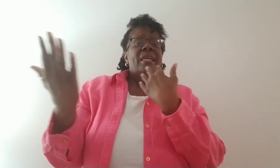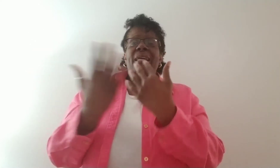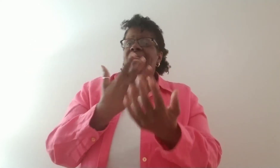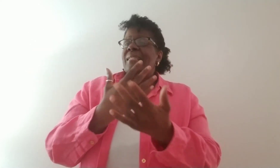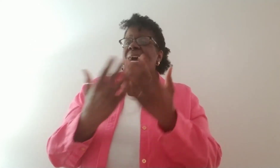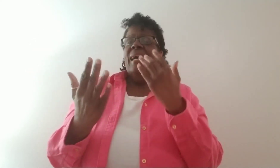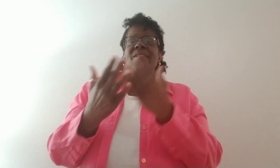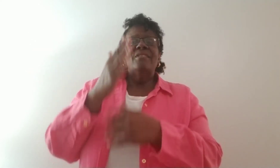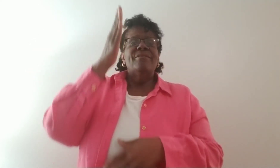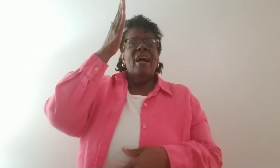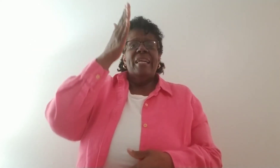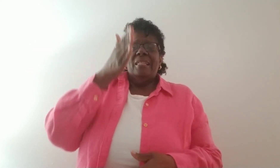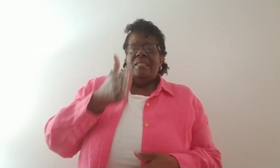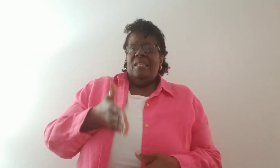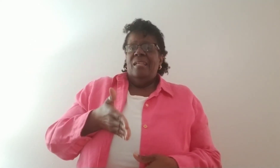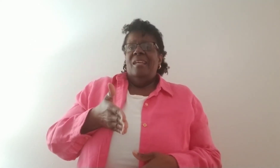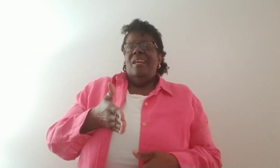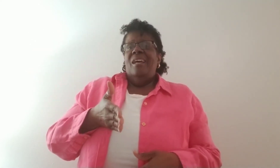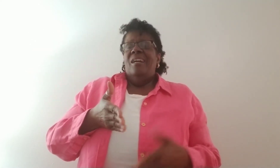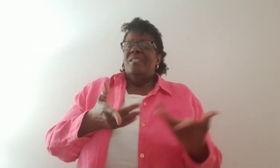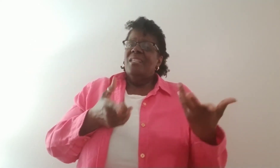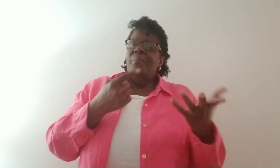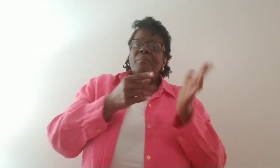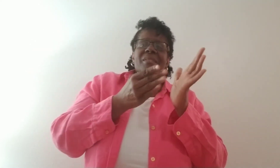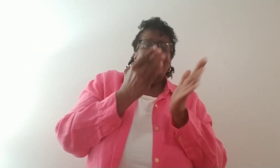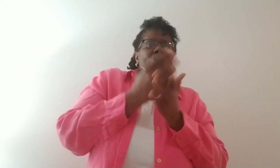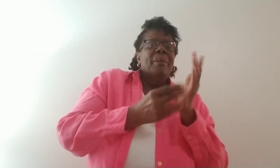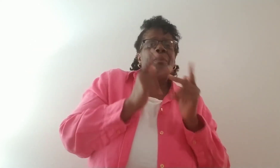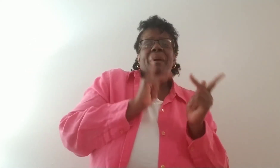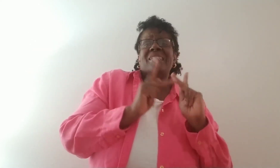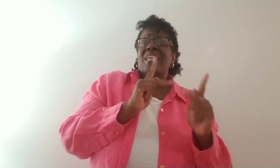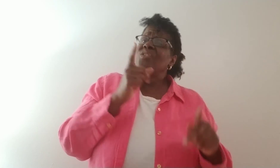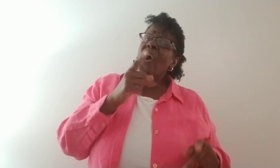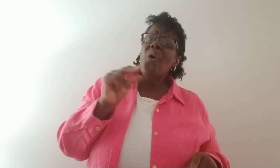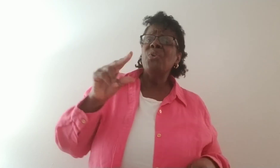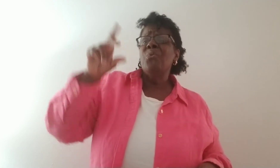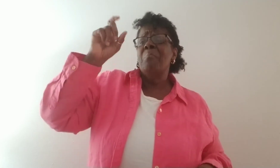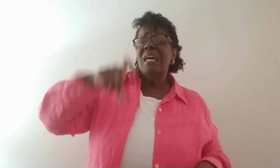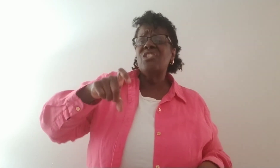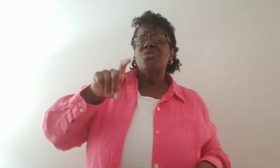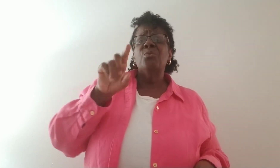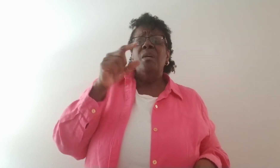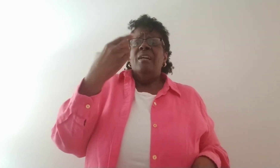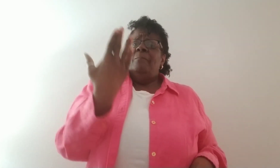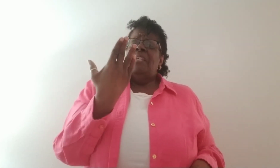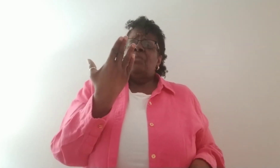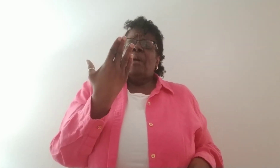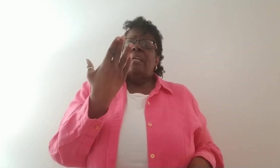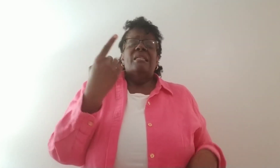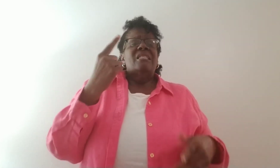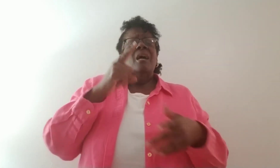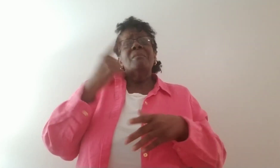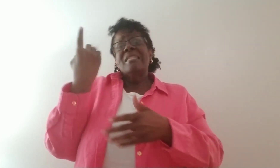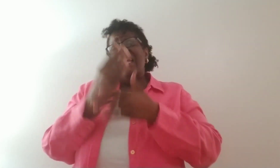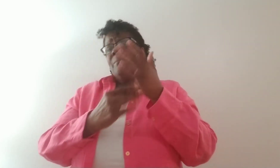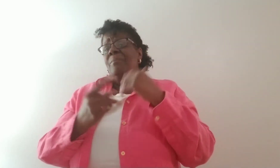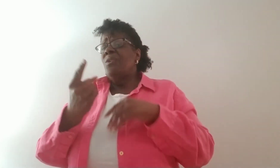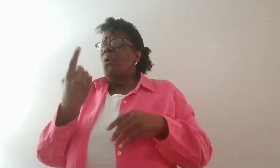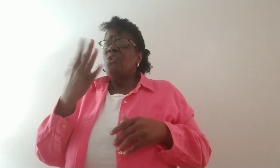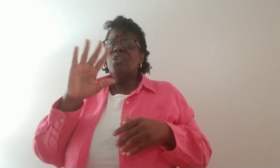It's kind of divided. Some people might say, no, you must do this way. Some say, no, you can do